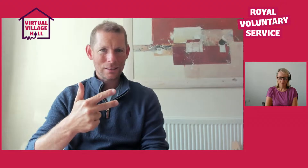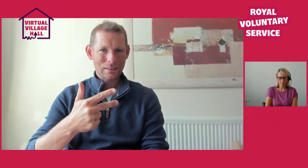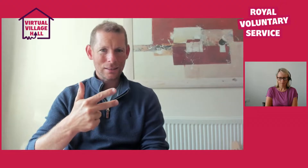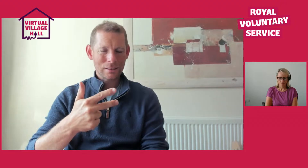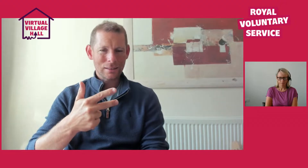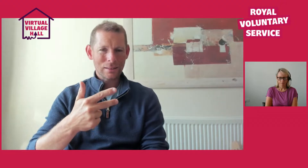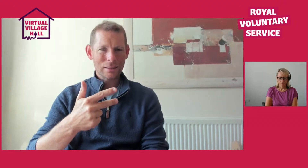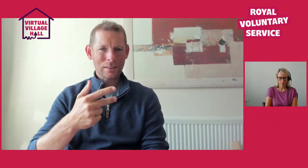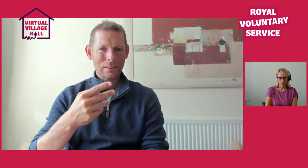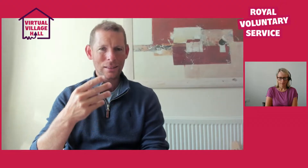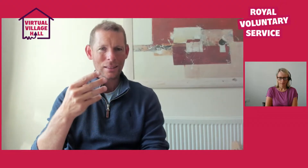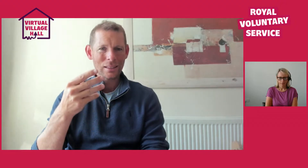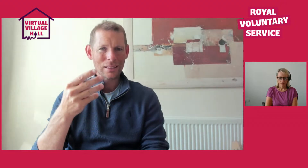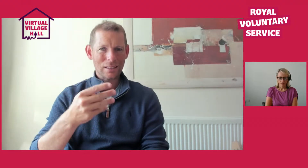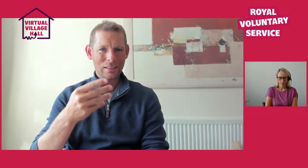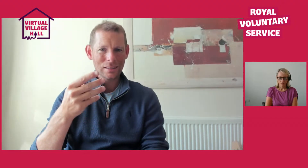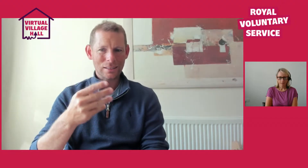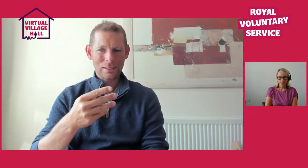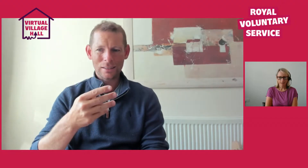18,